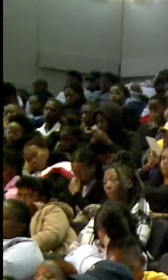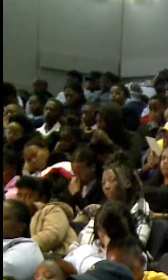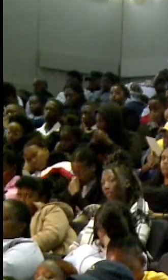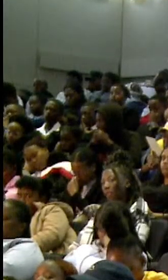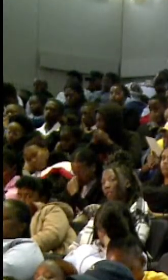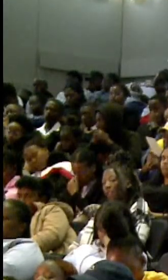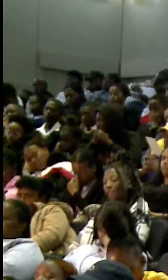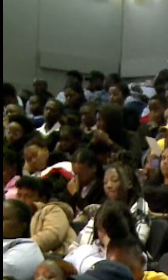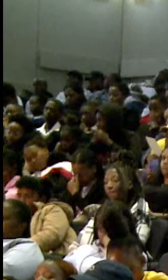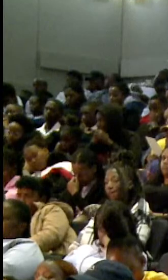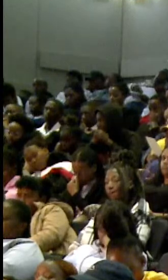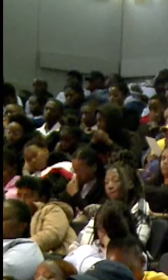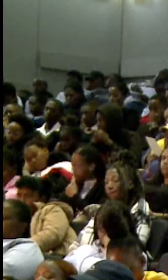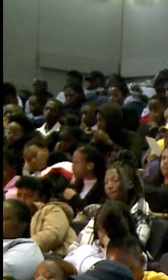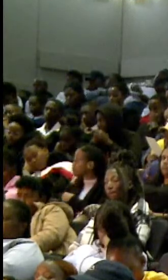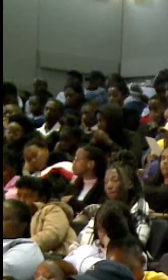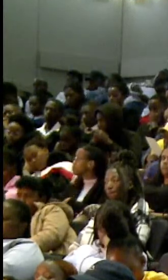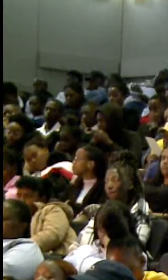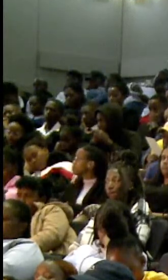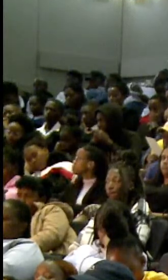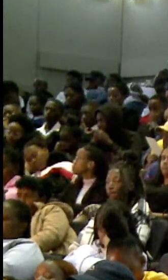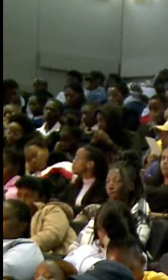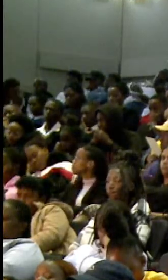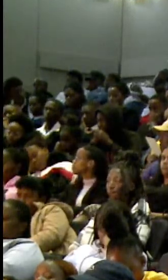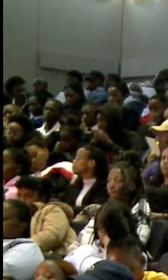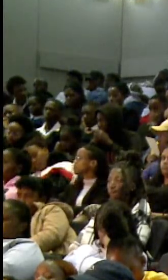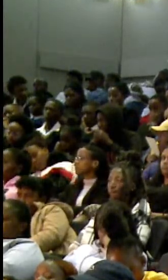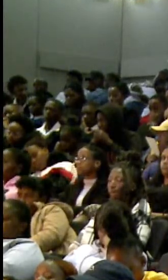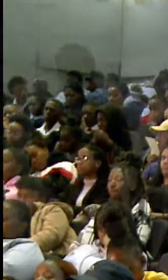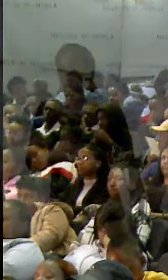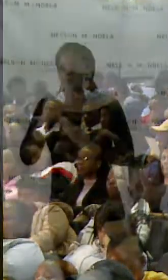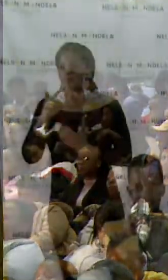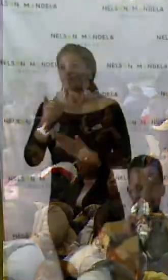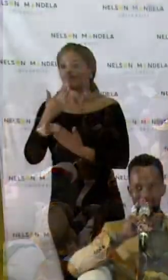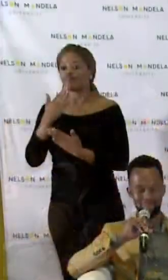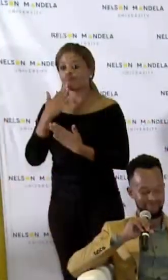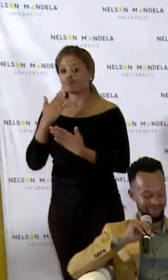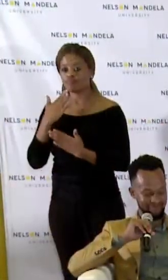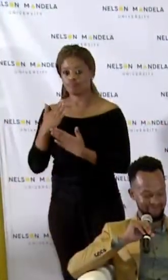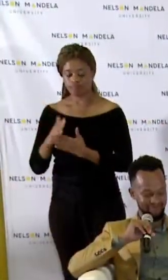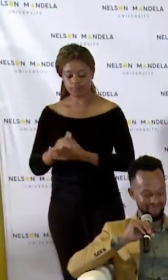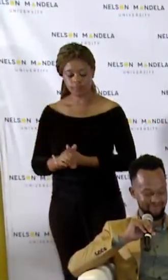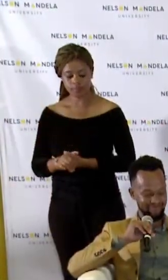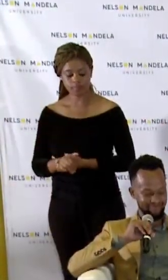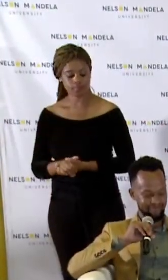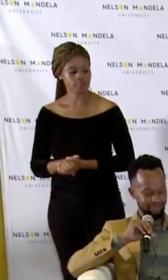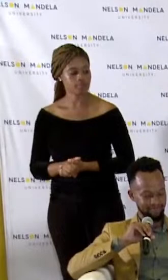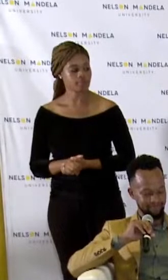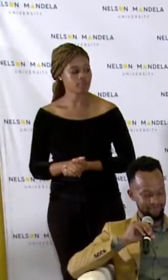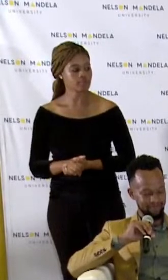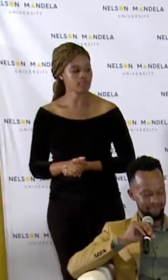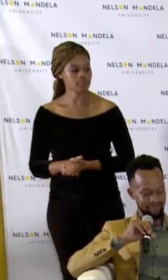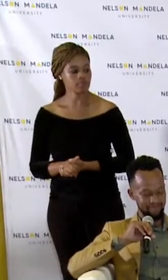of education in tech. Thank you for that. Can we give her a hand?